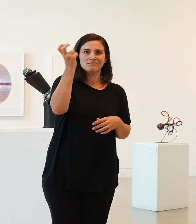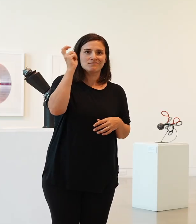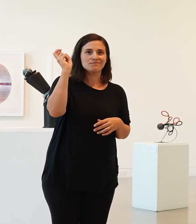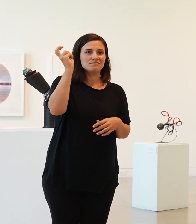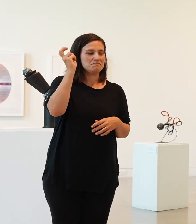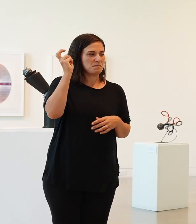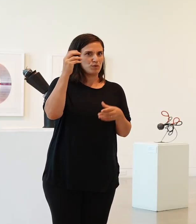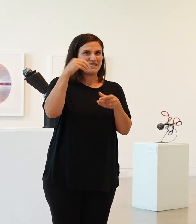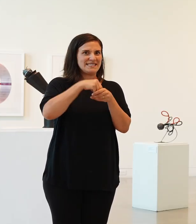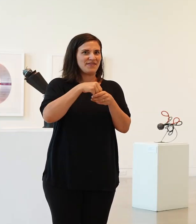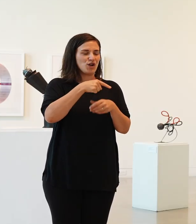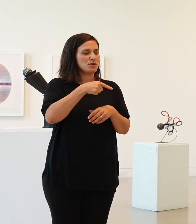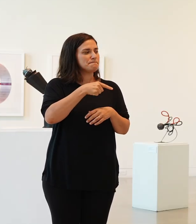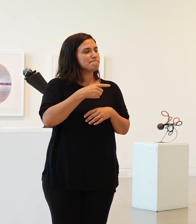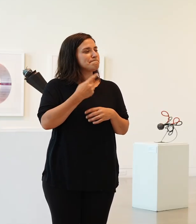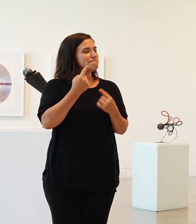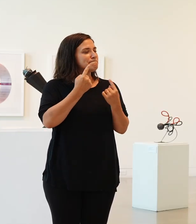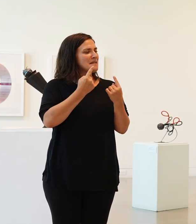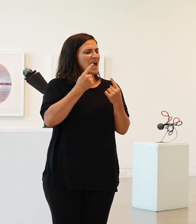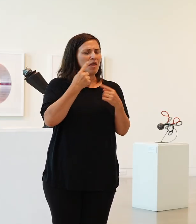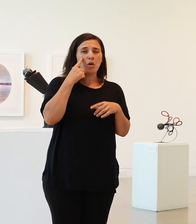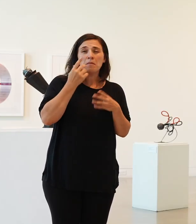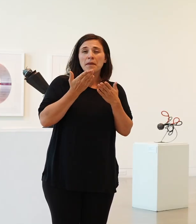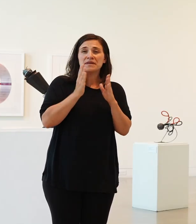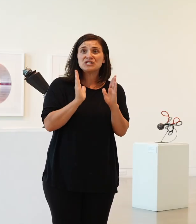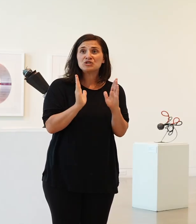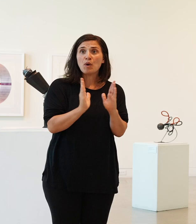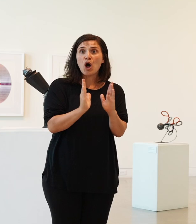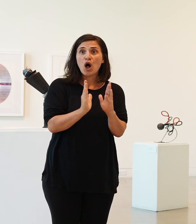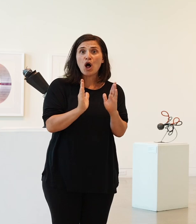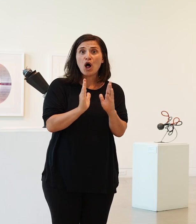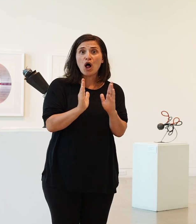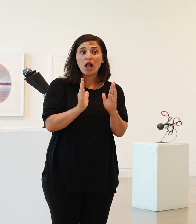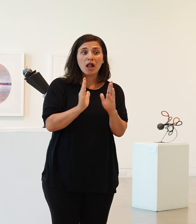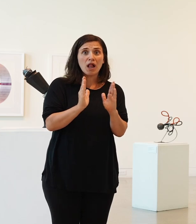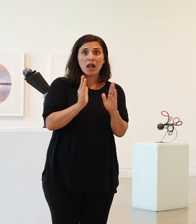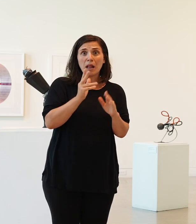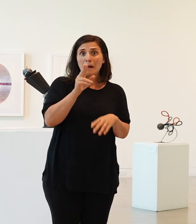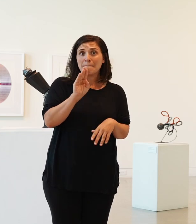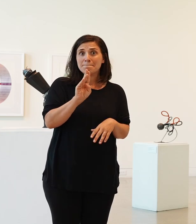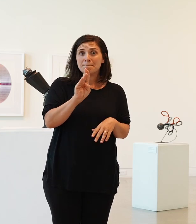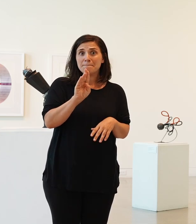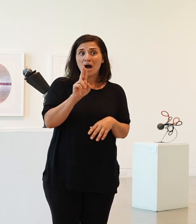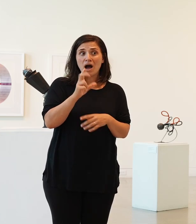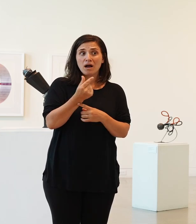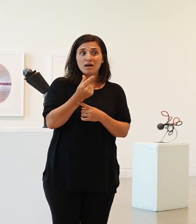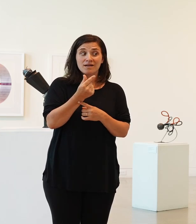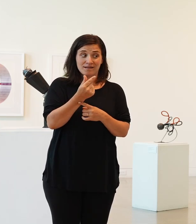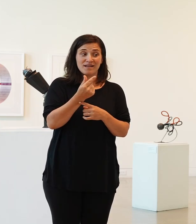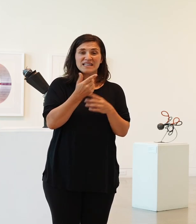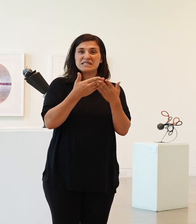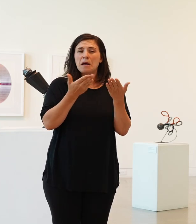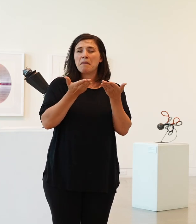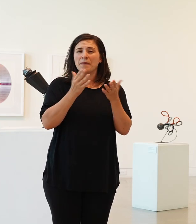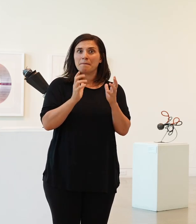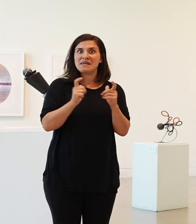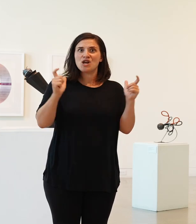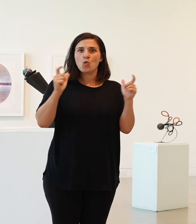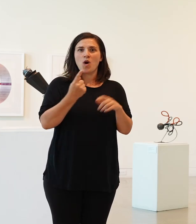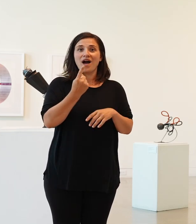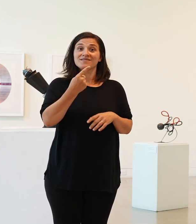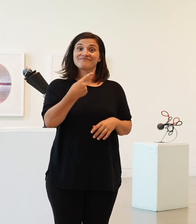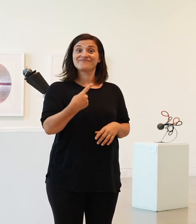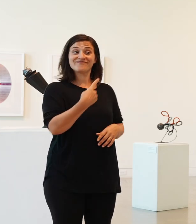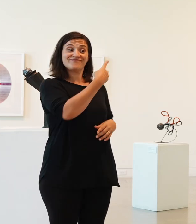I figured there must be some parents for the flutter bugs, so that's why I made the flutter bug that's in